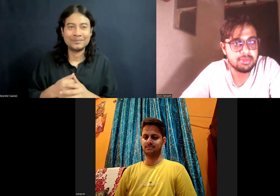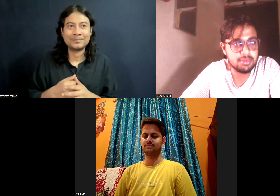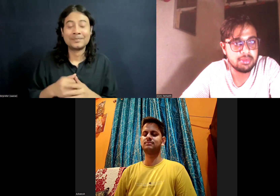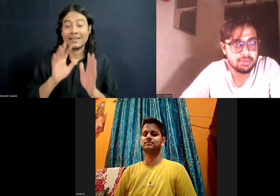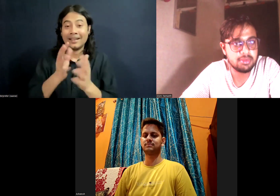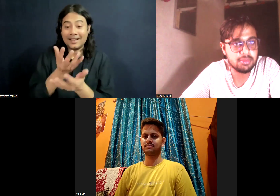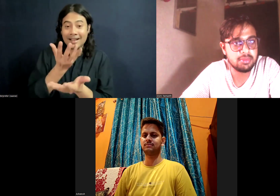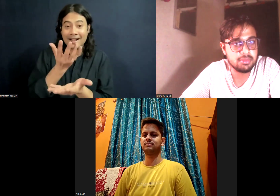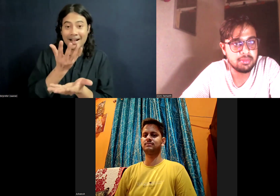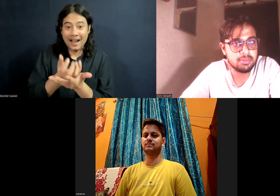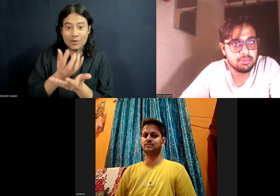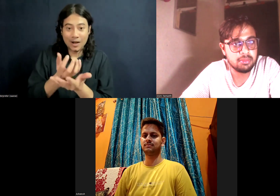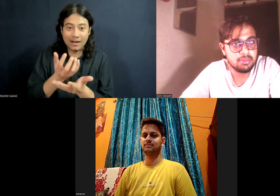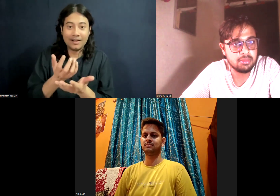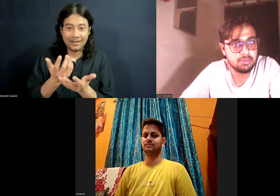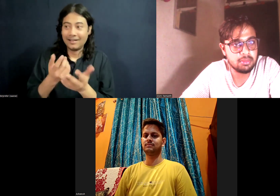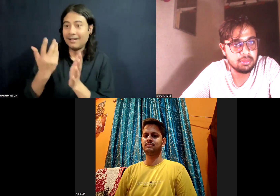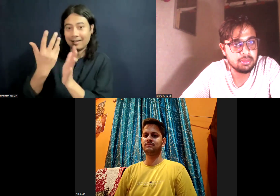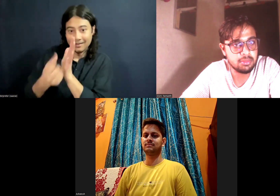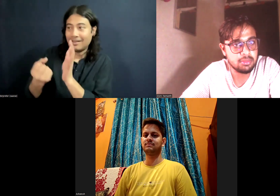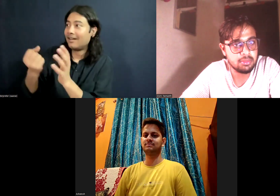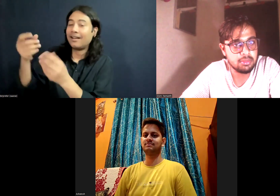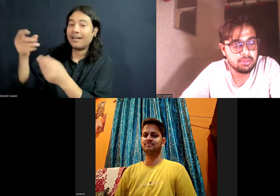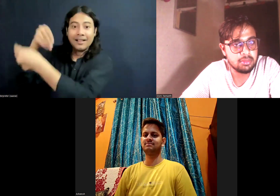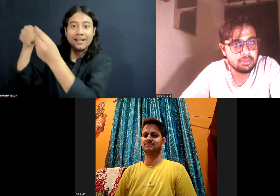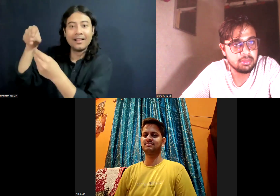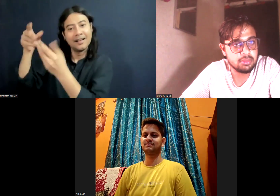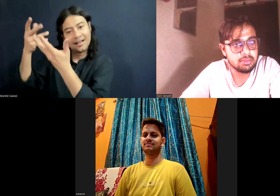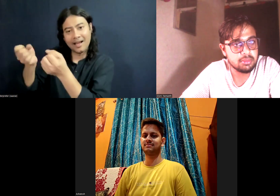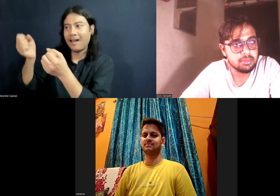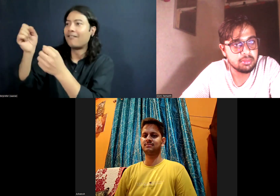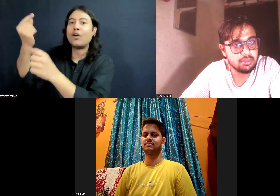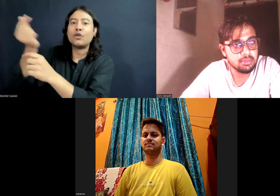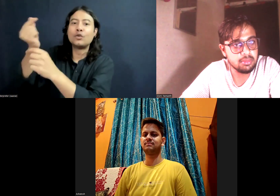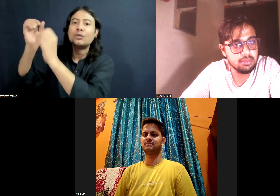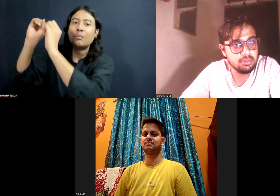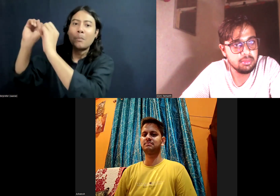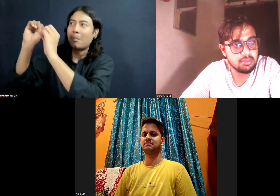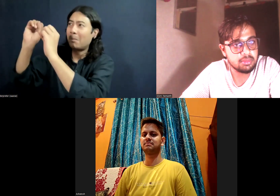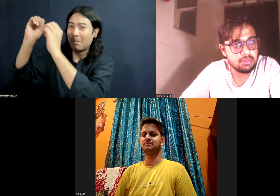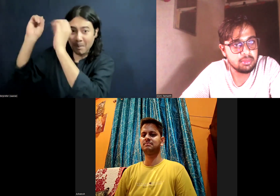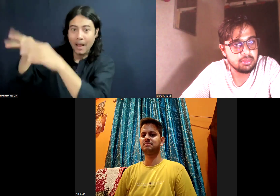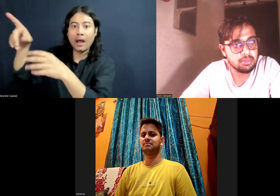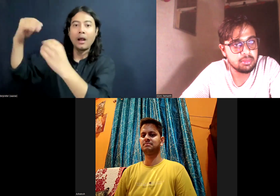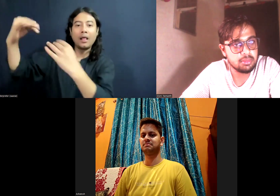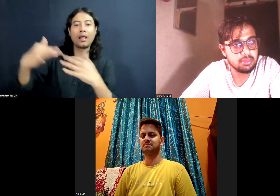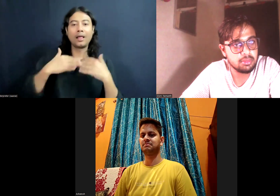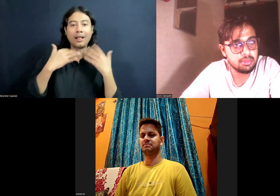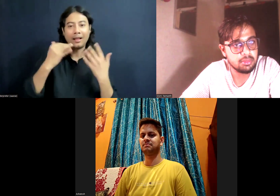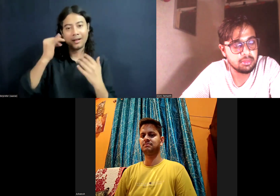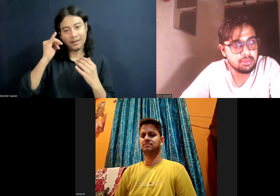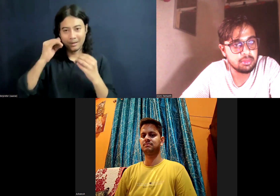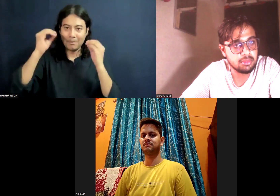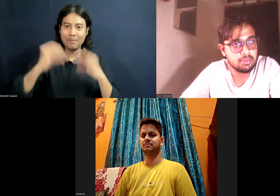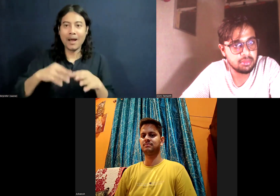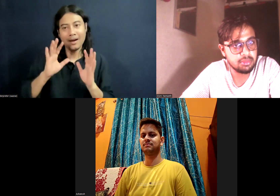somewhere. That is why it is recommended that you give charity for spiritual activities so that at least to some level